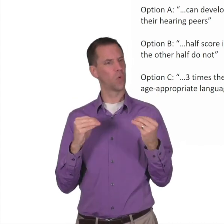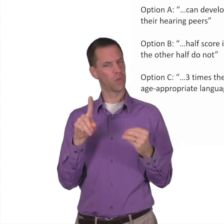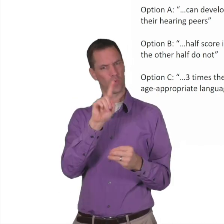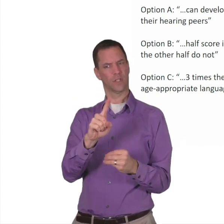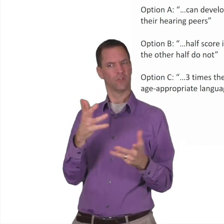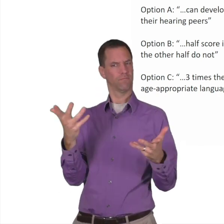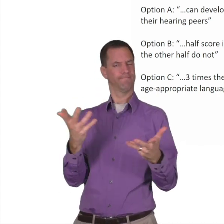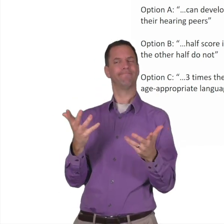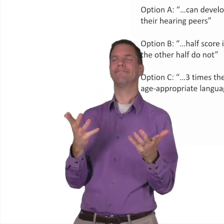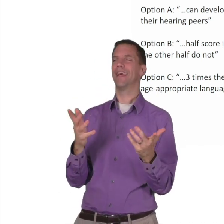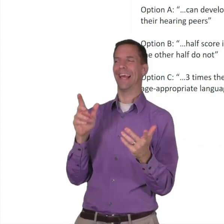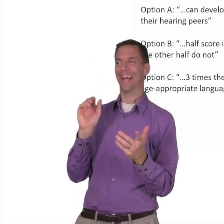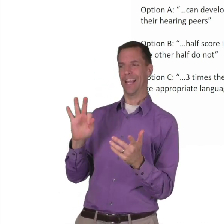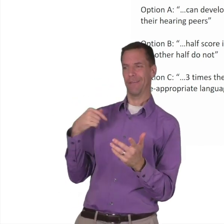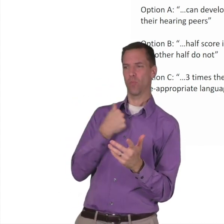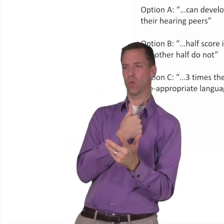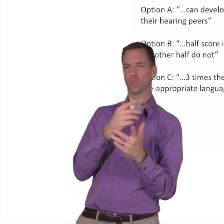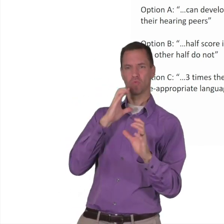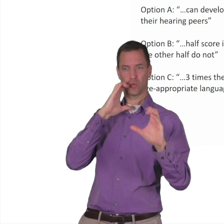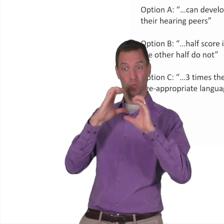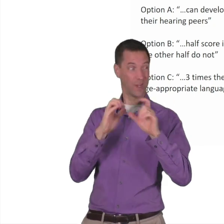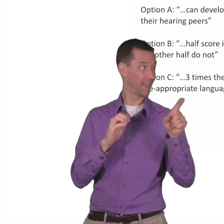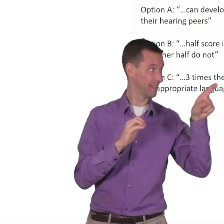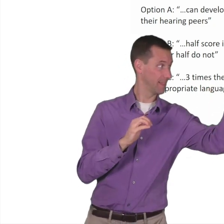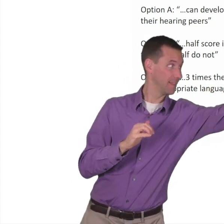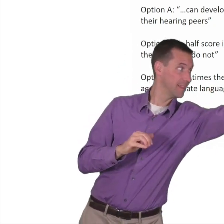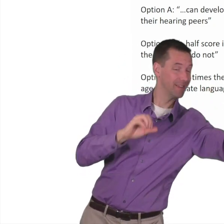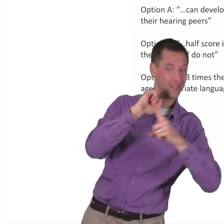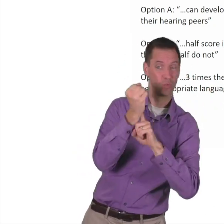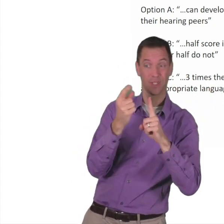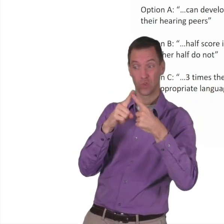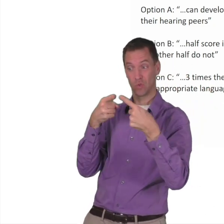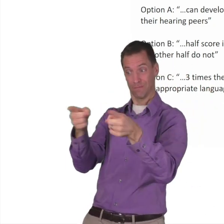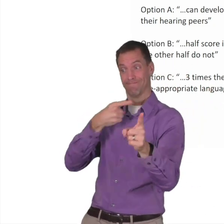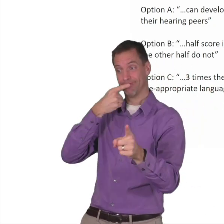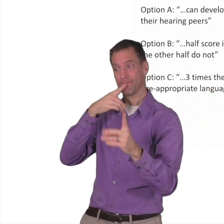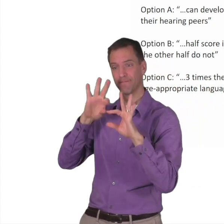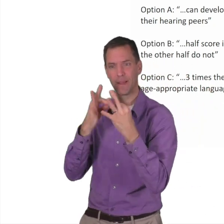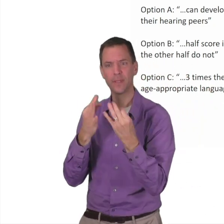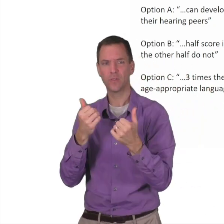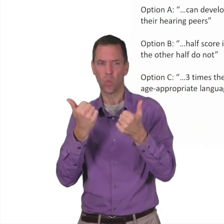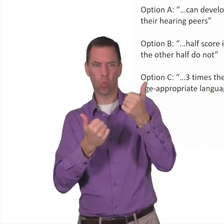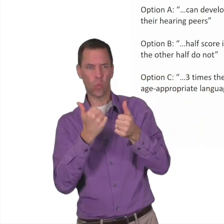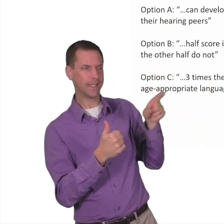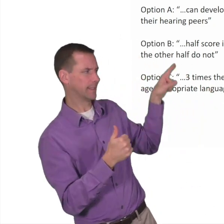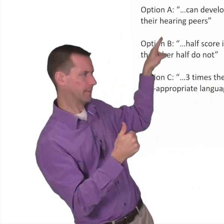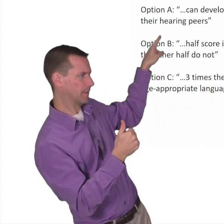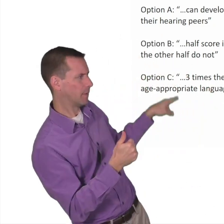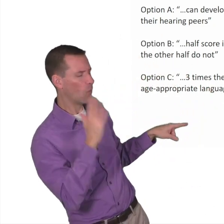true. And so the question is, if we are trying to communicate this situation to